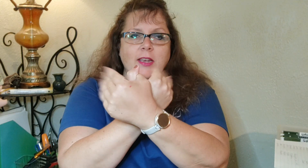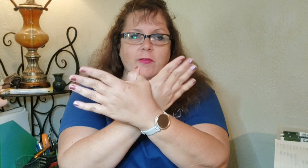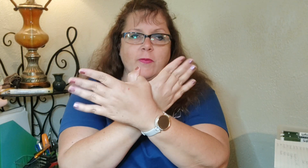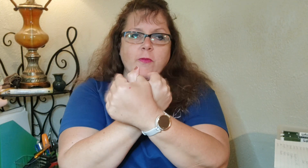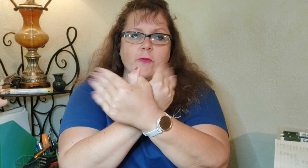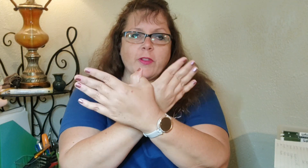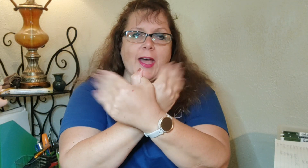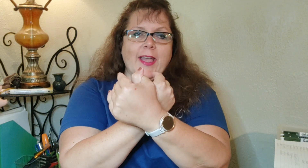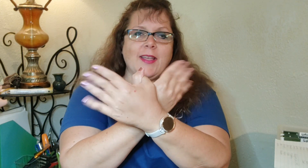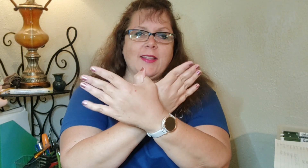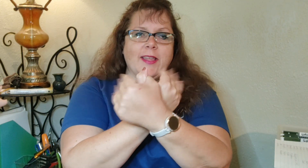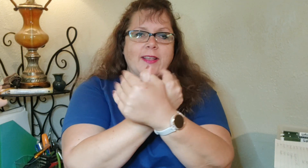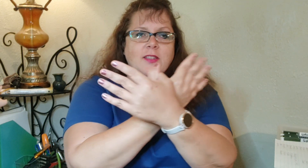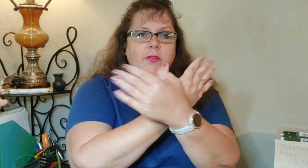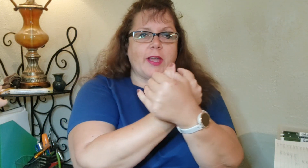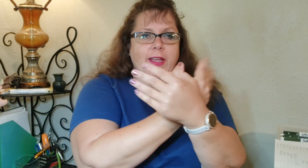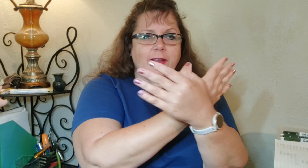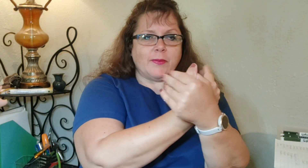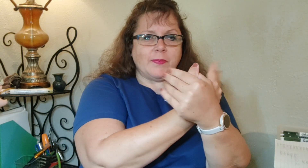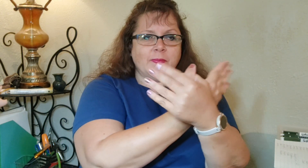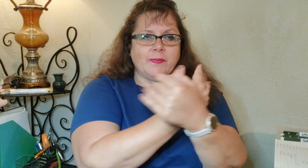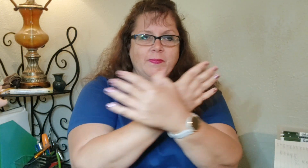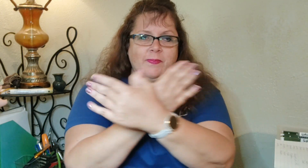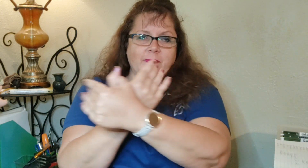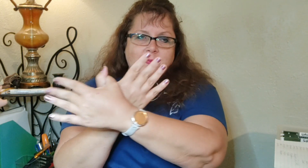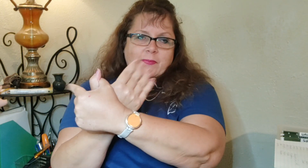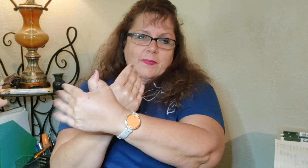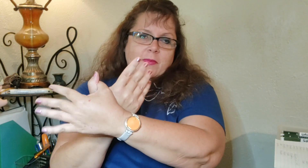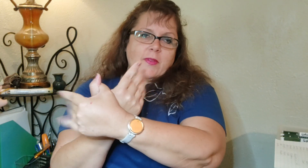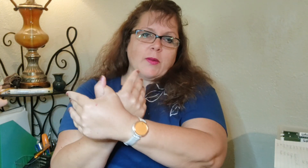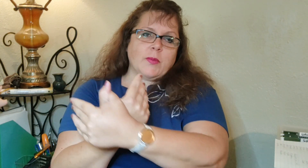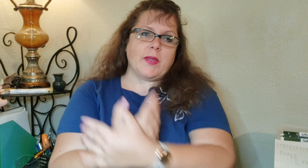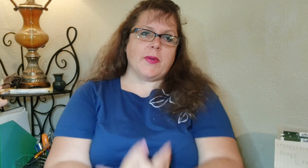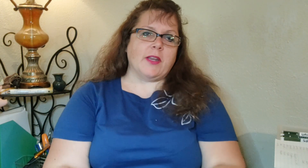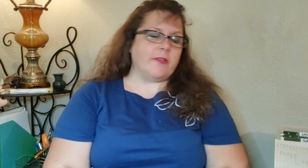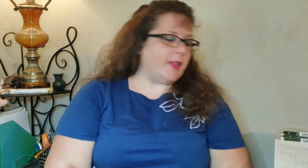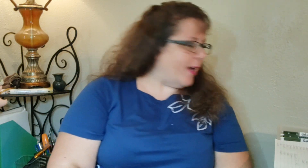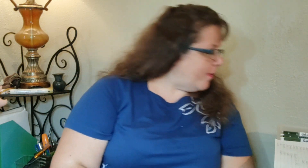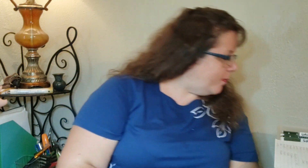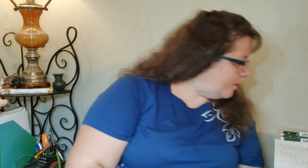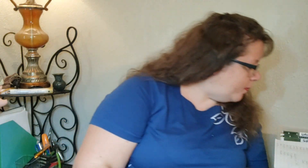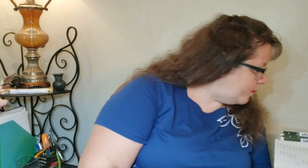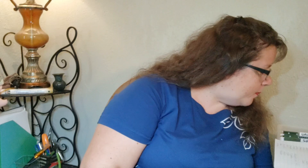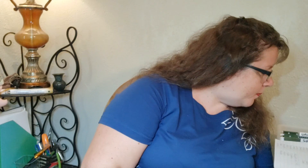and fly like it's flying. That would be butterfly.